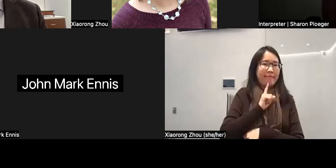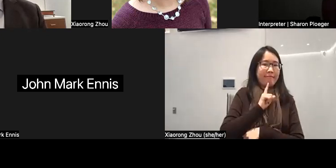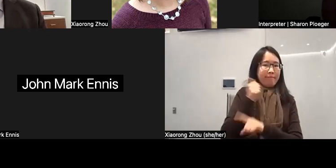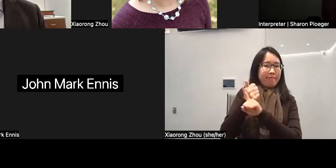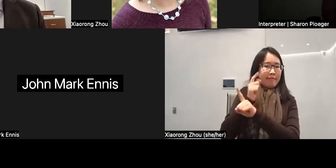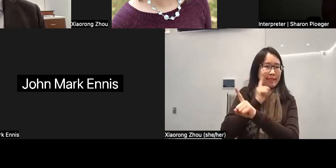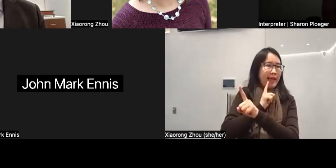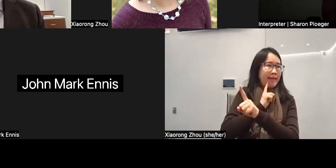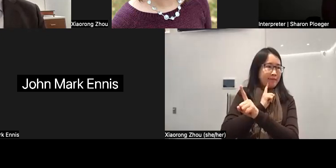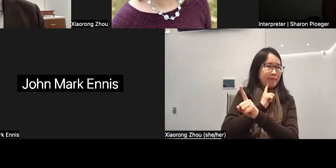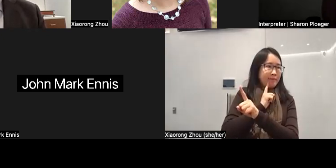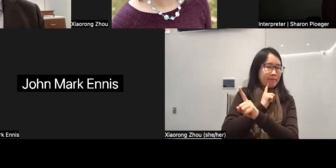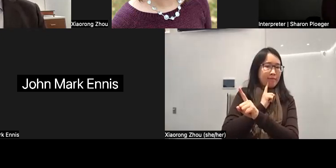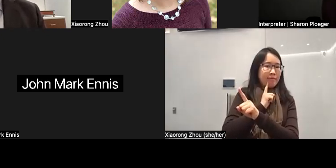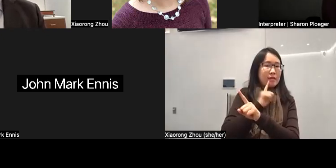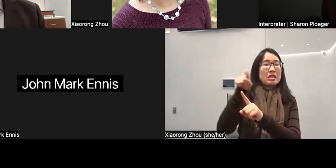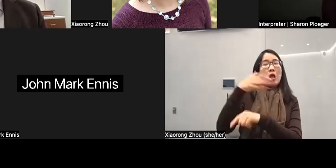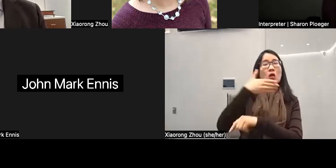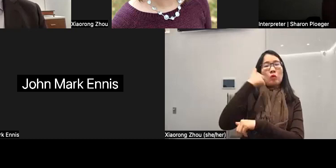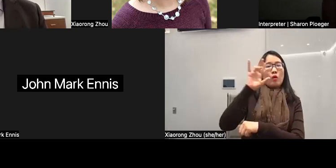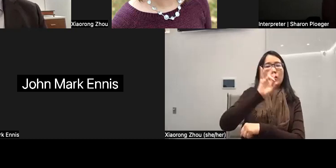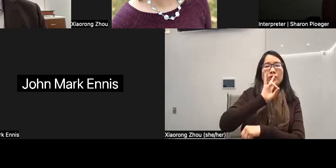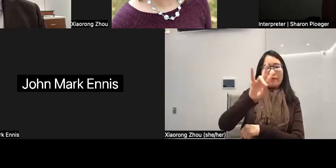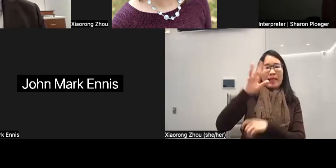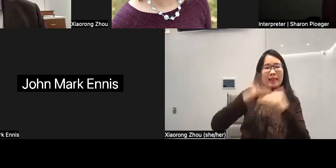I have an older sister who's deaf.